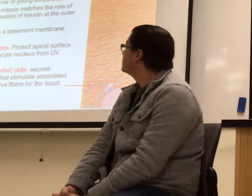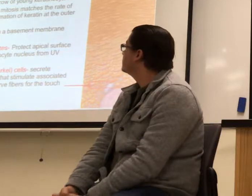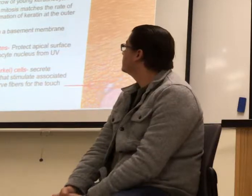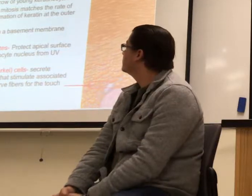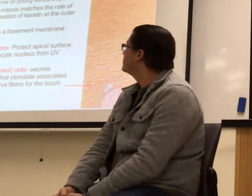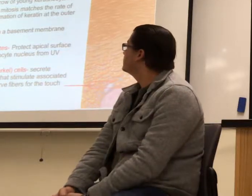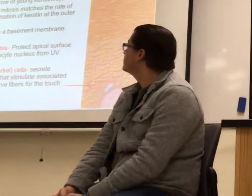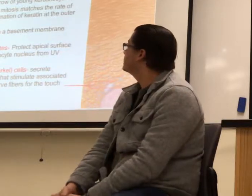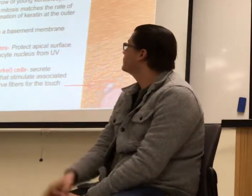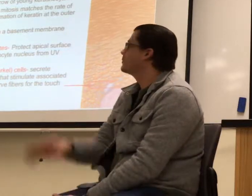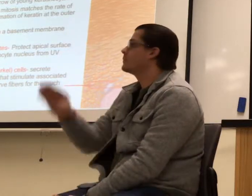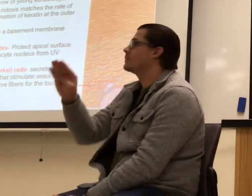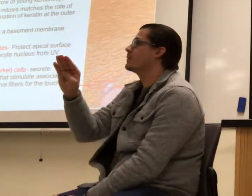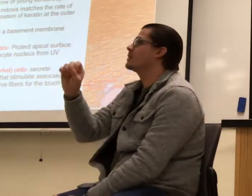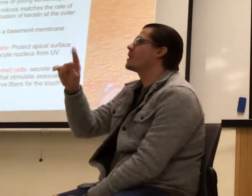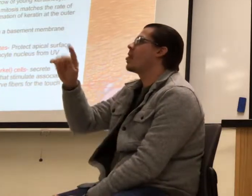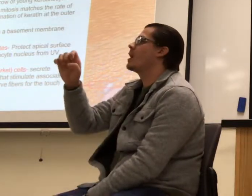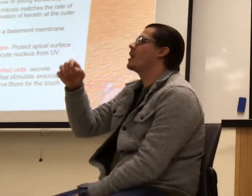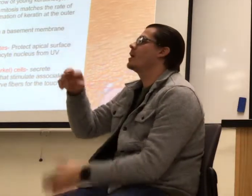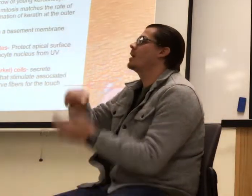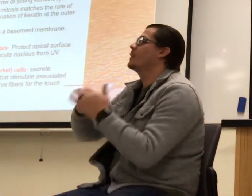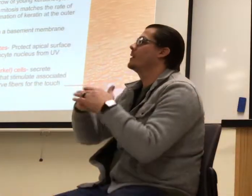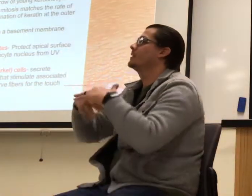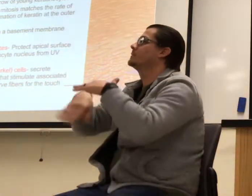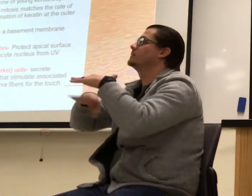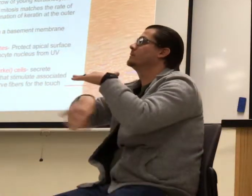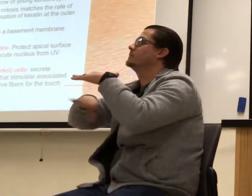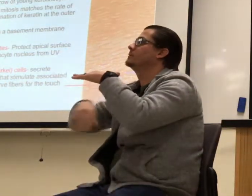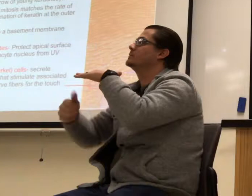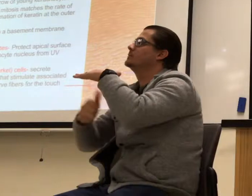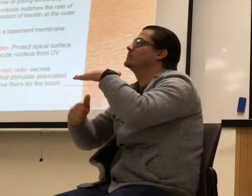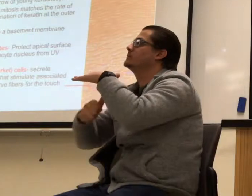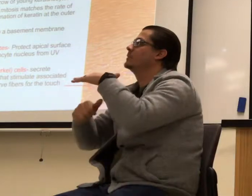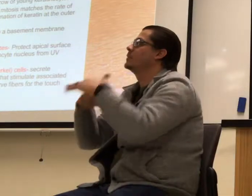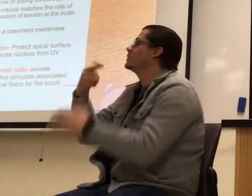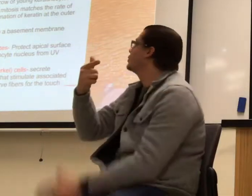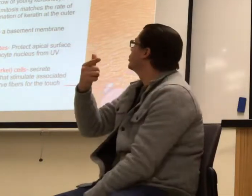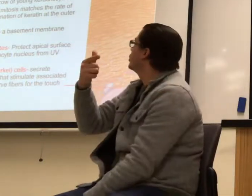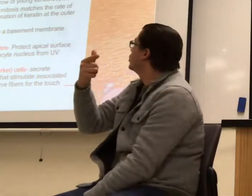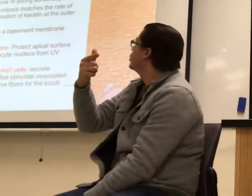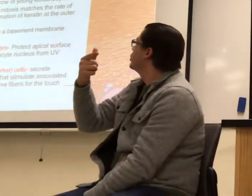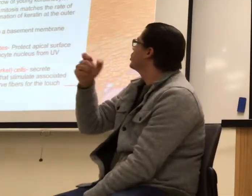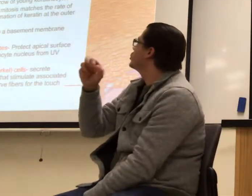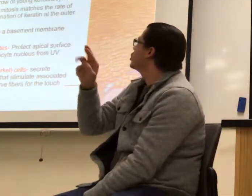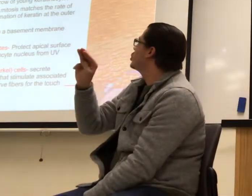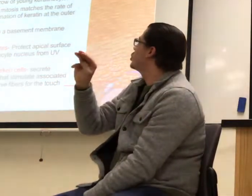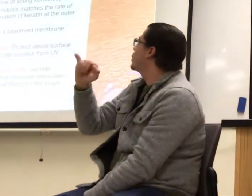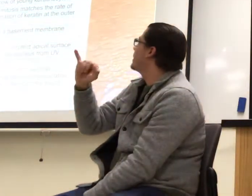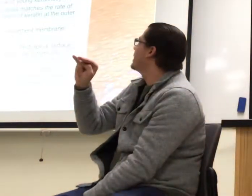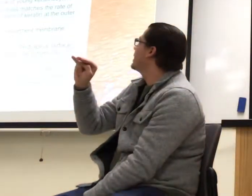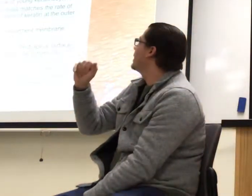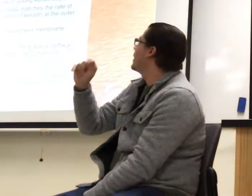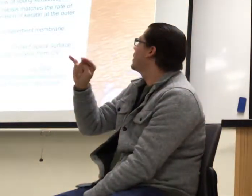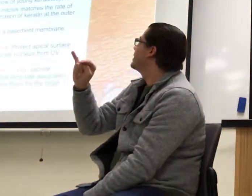Now, stratum pistale, the base layer. Okay, but it's also called germatitivum.